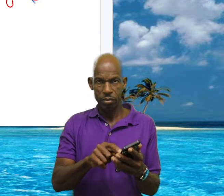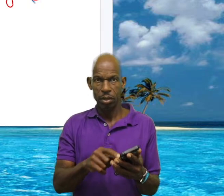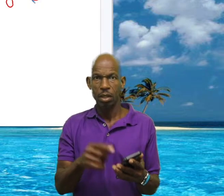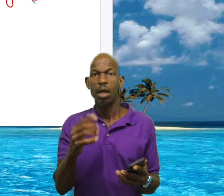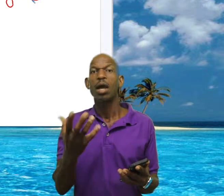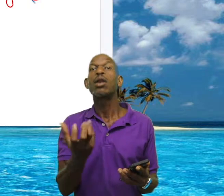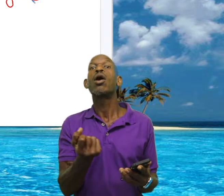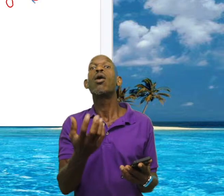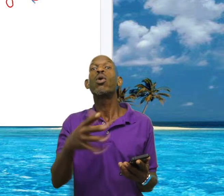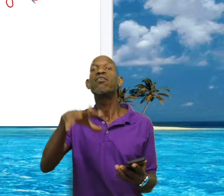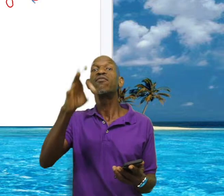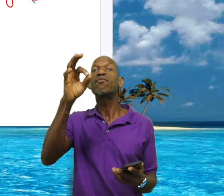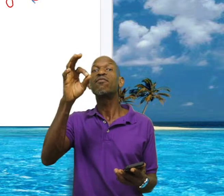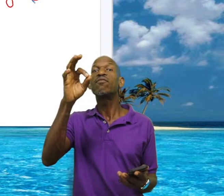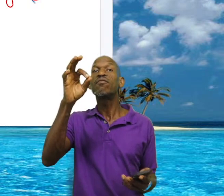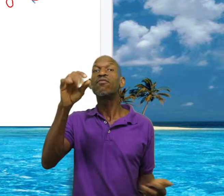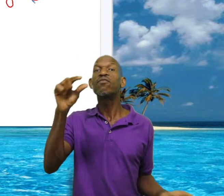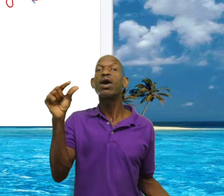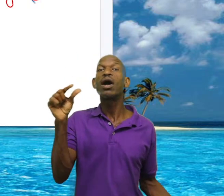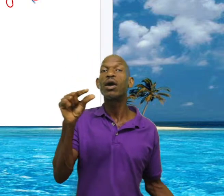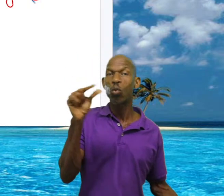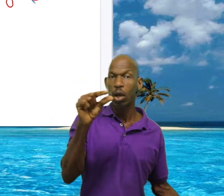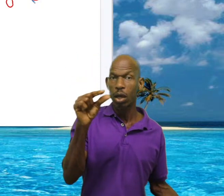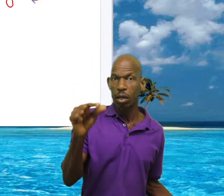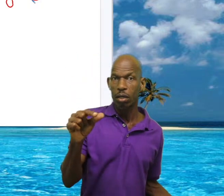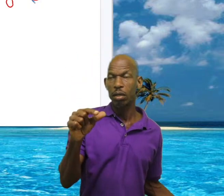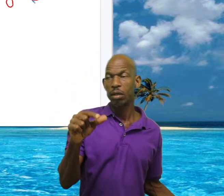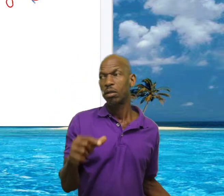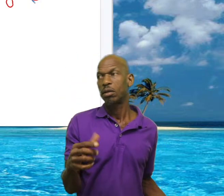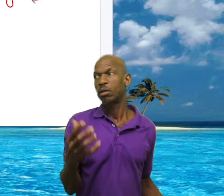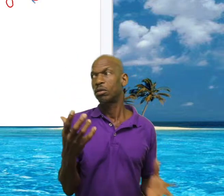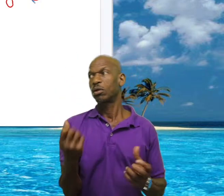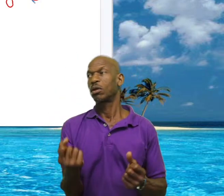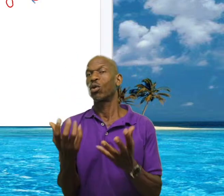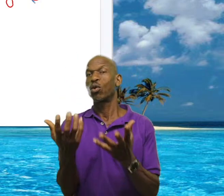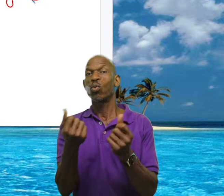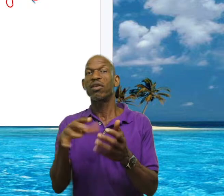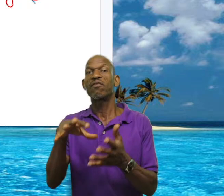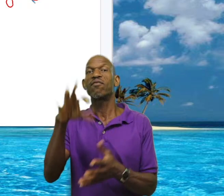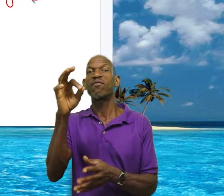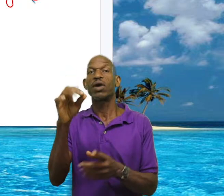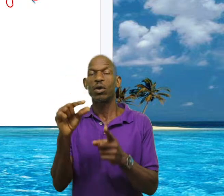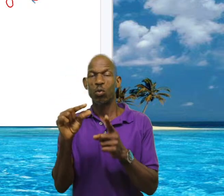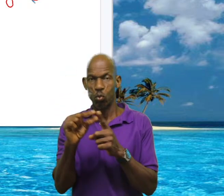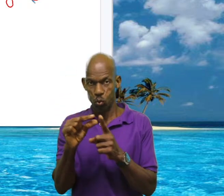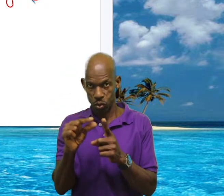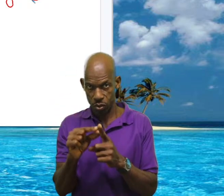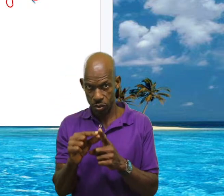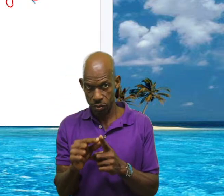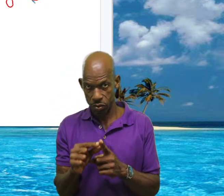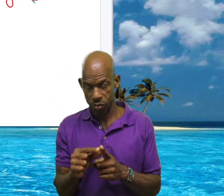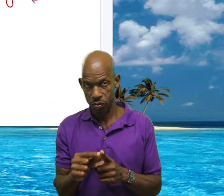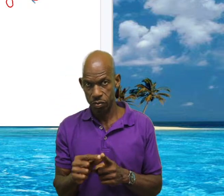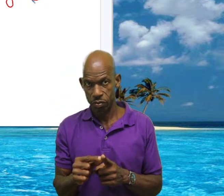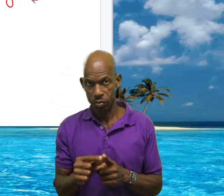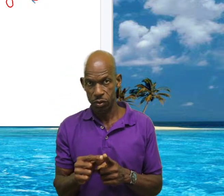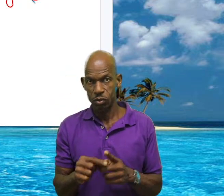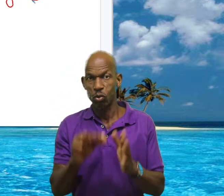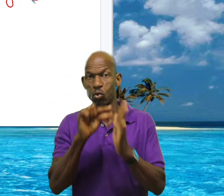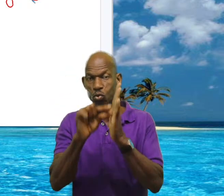All right. So what I have in red at this red word, synonym, you are finding synonym. You're writing the